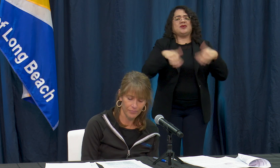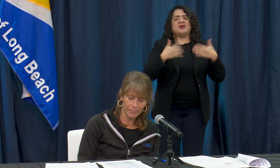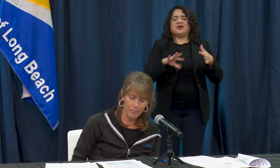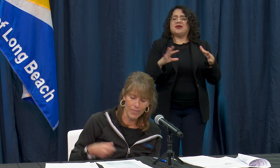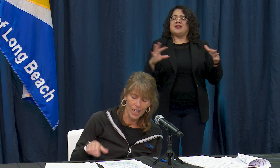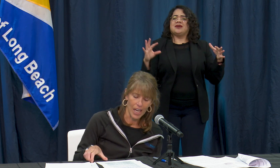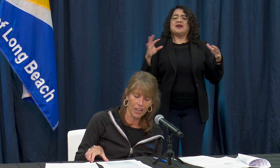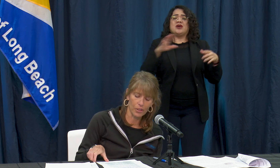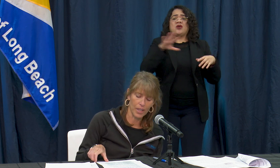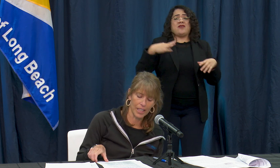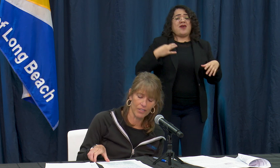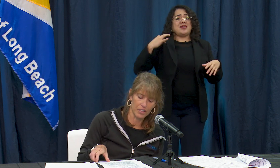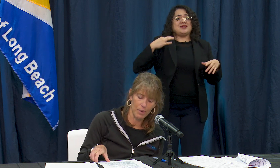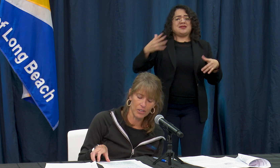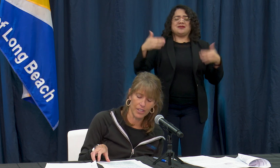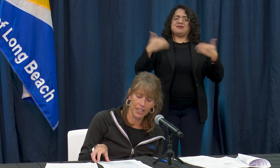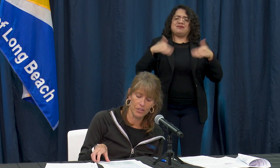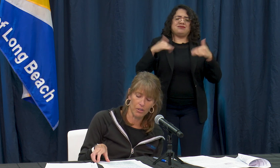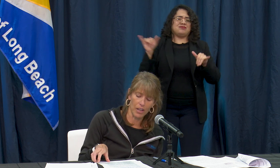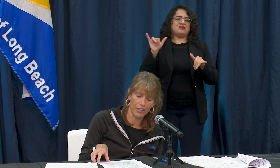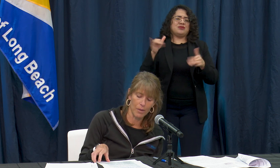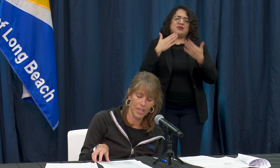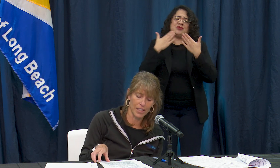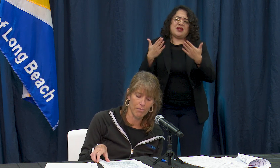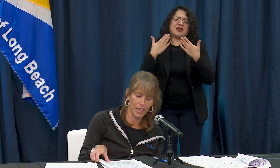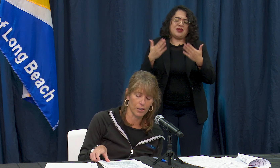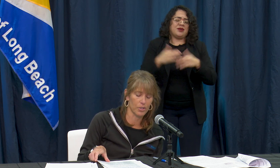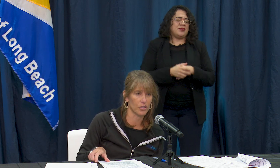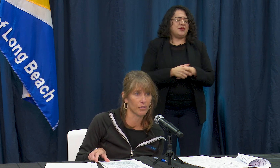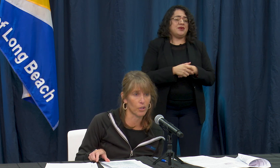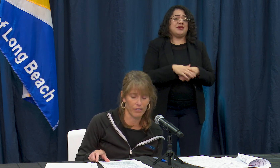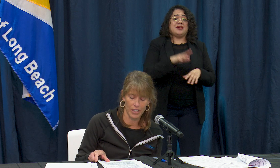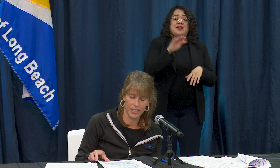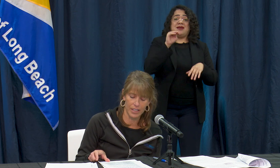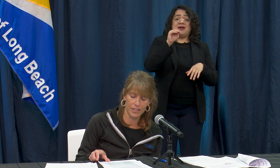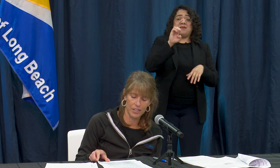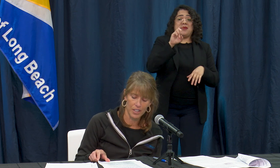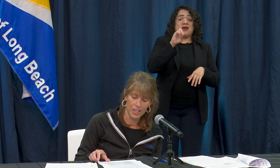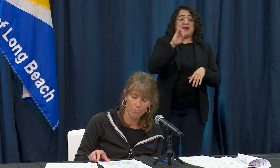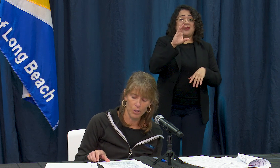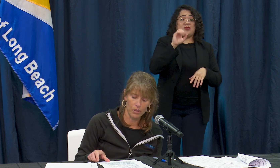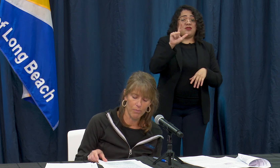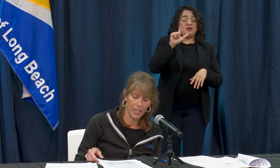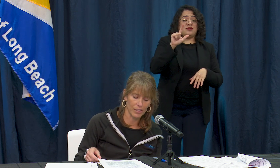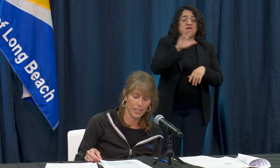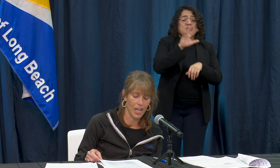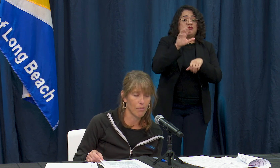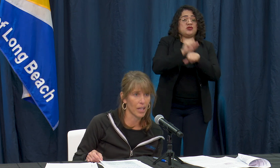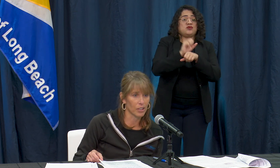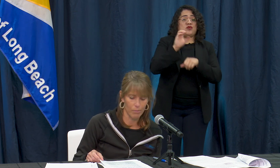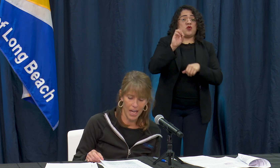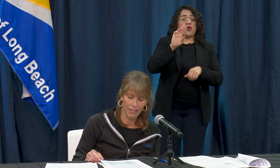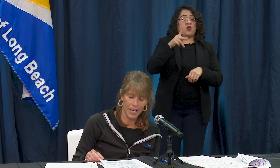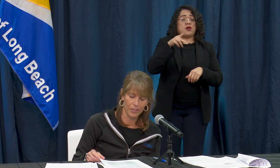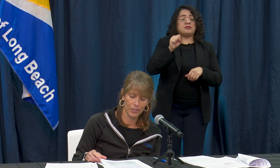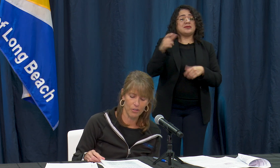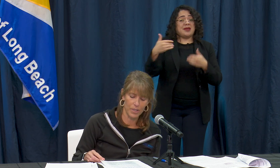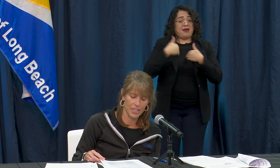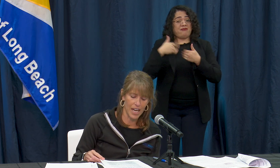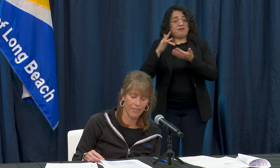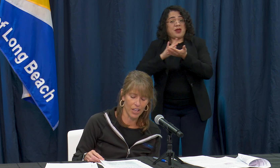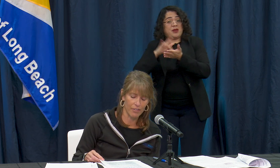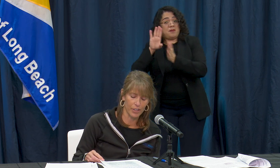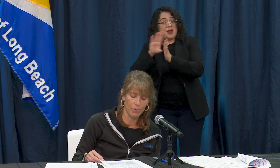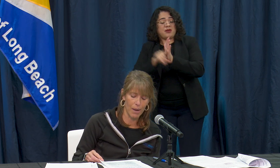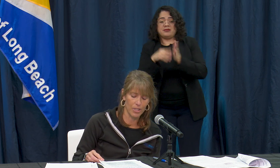together. I also want to give a special thank you to all of our amazing Medical Reserve Corps volunteers, both with medical and non-medical backgrounds, who have